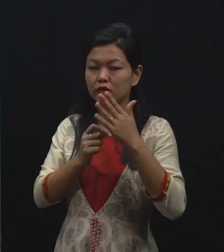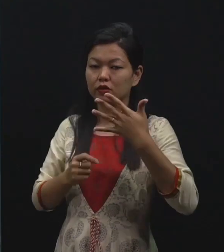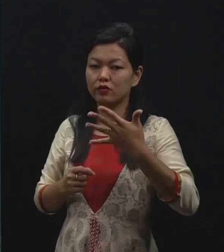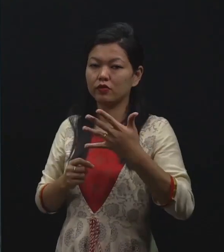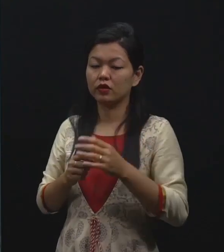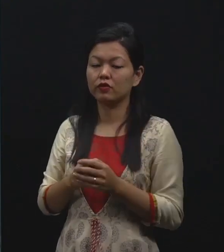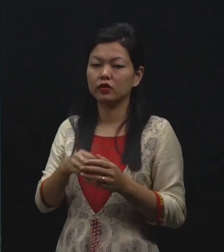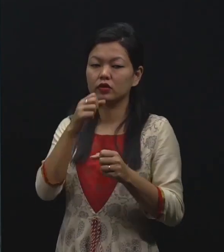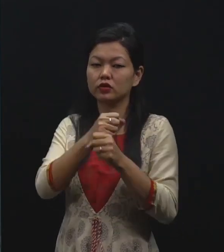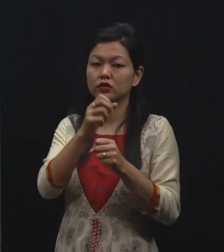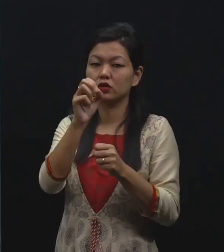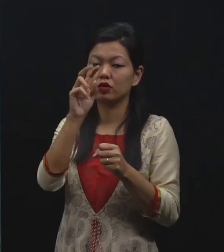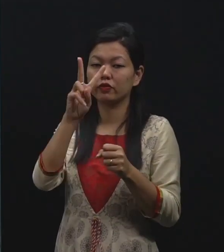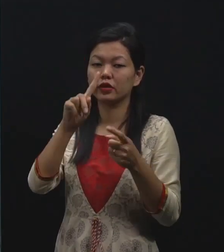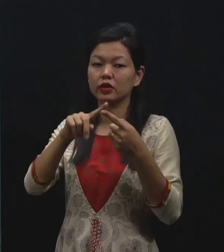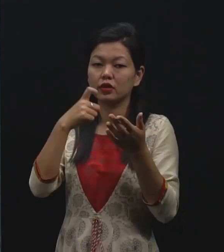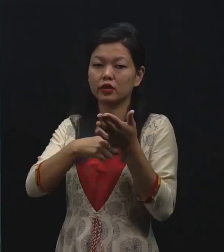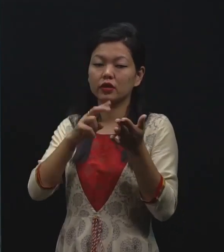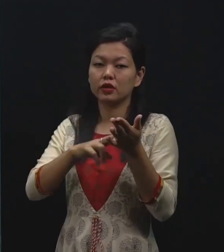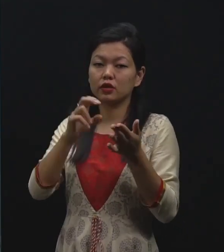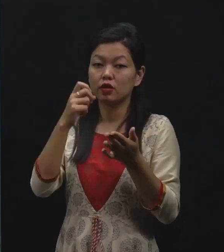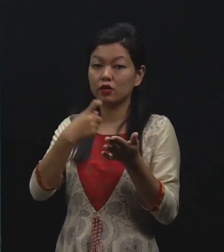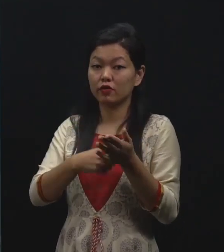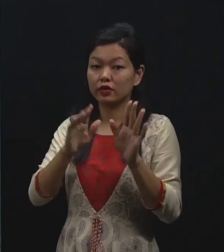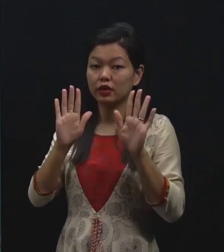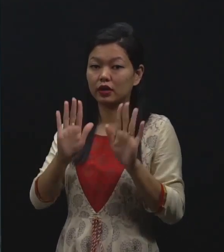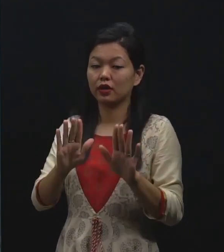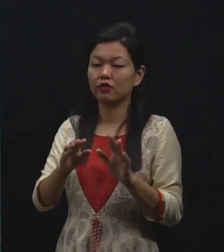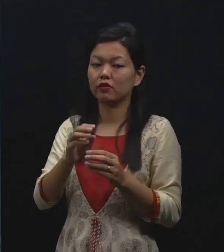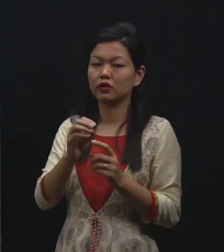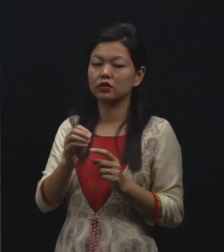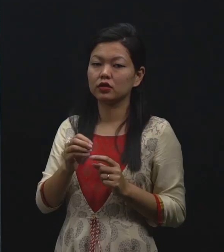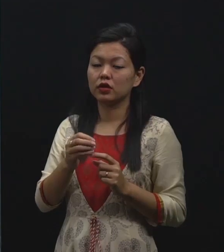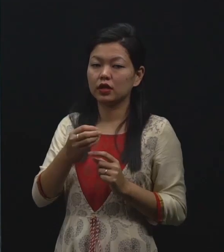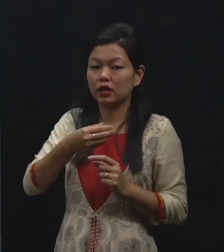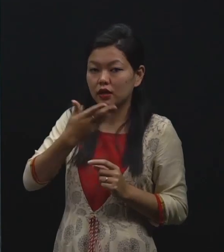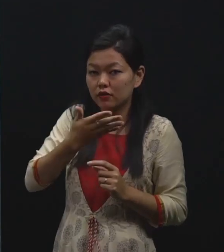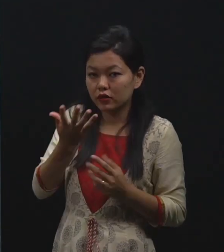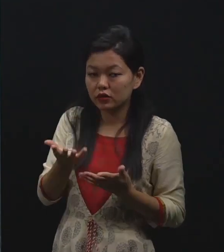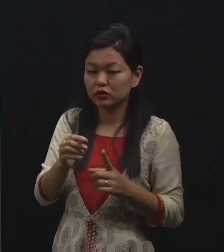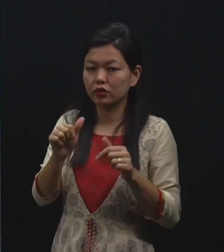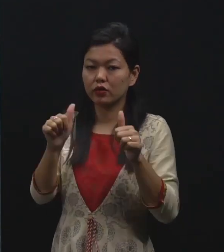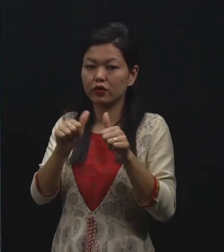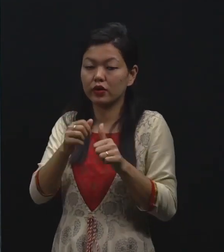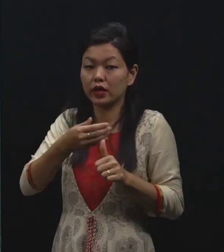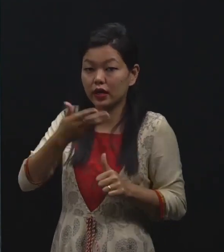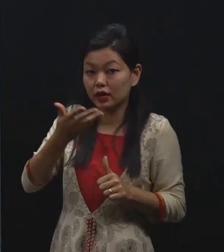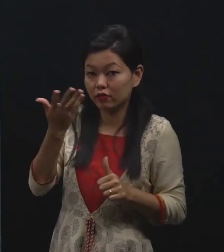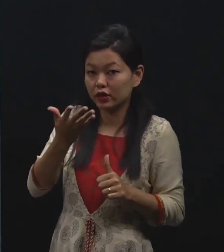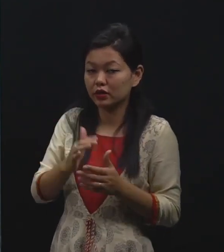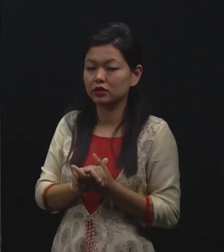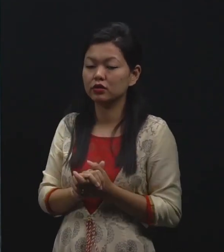the matters of law. Okay, so whenever there is any advices that is required by the president or